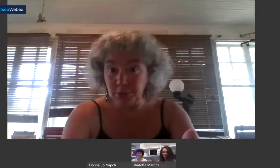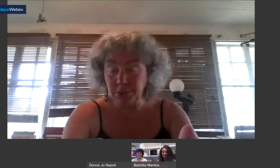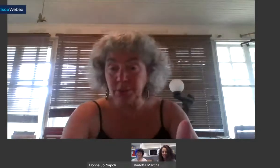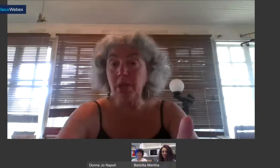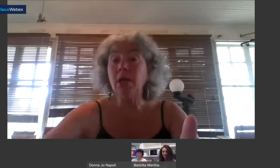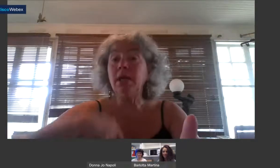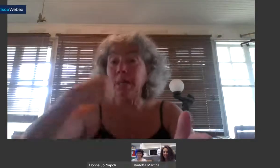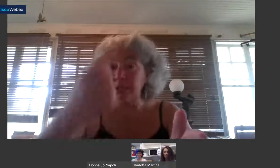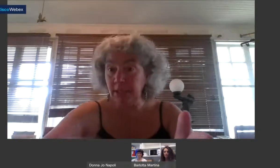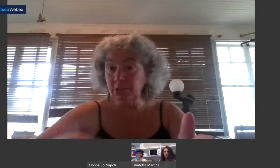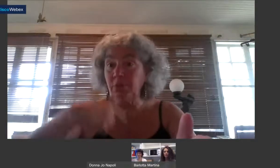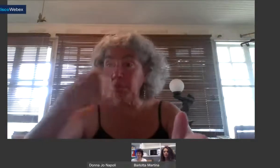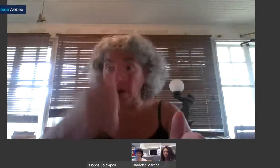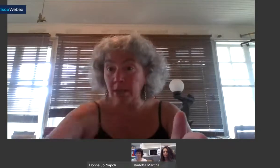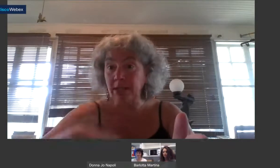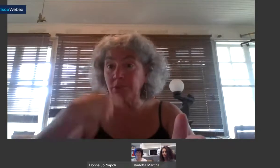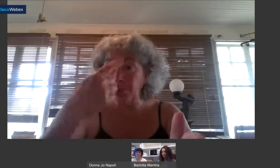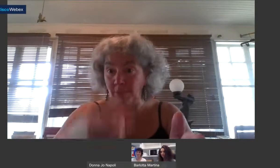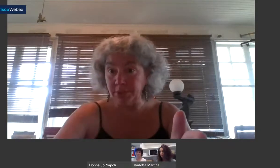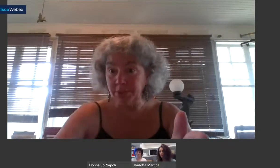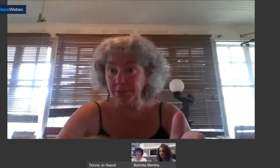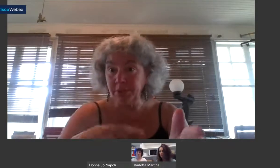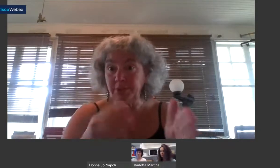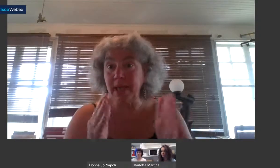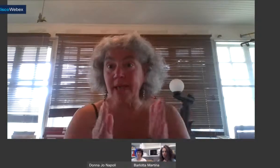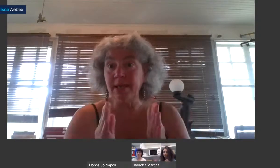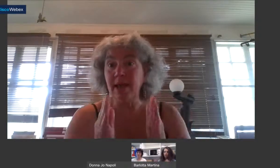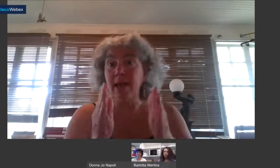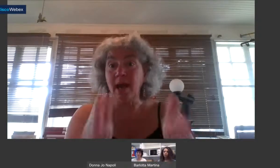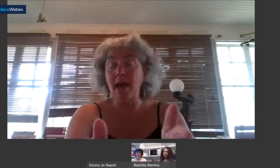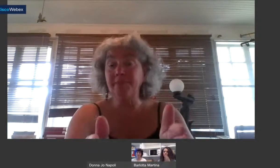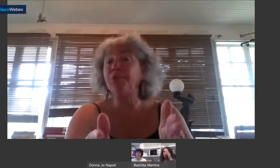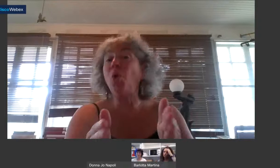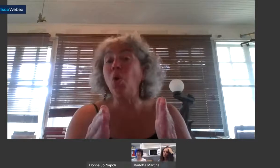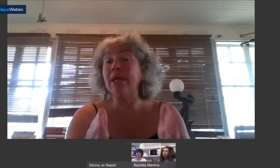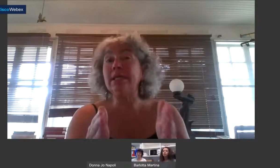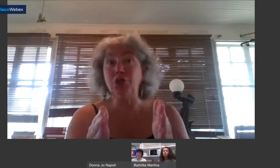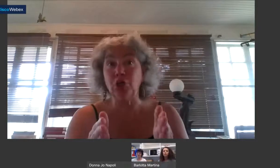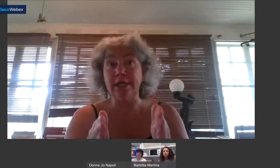starts into a rocking tort, okay? Or it could.